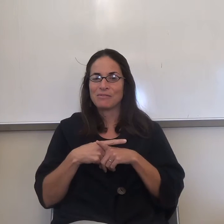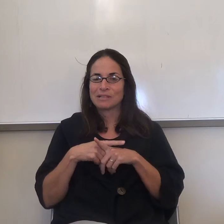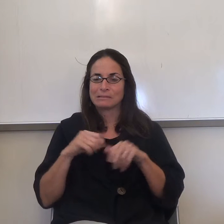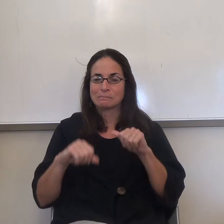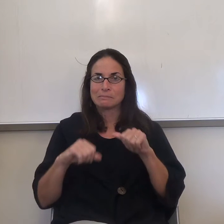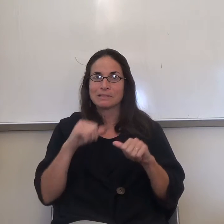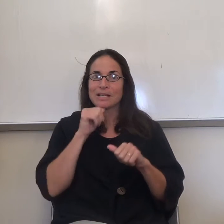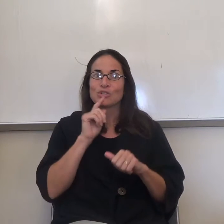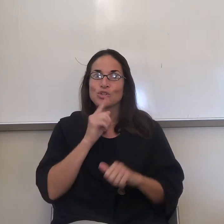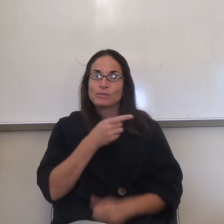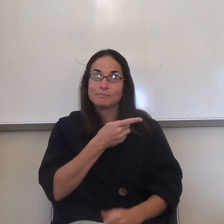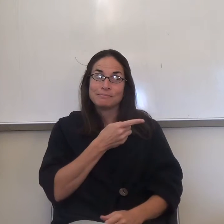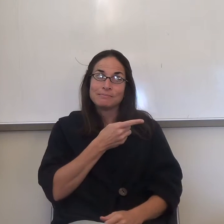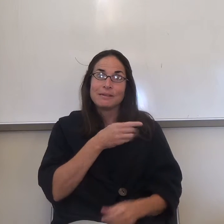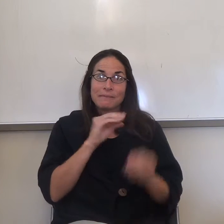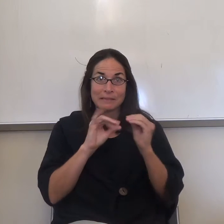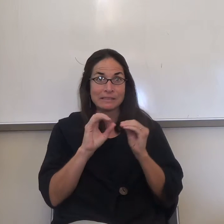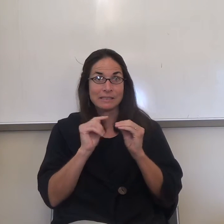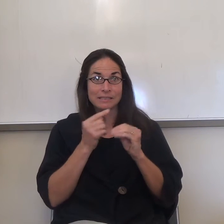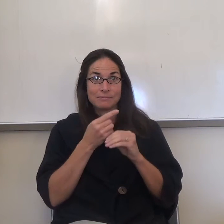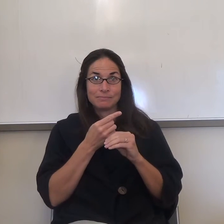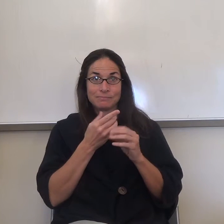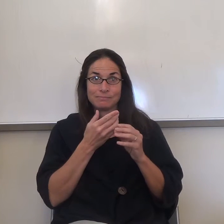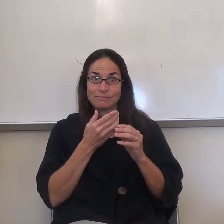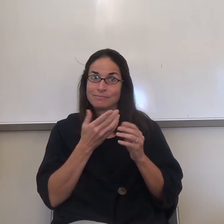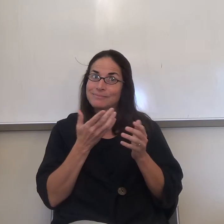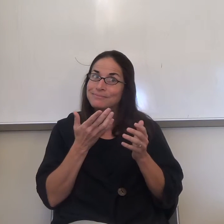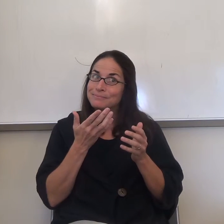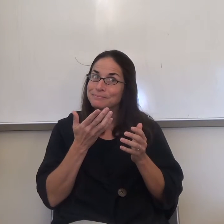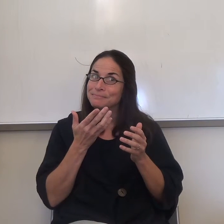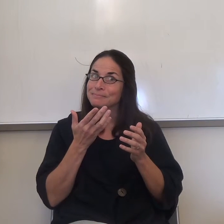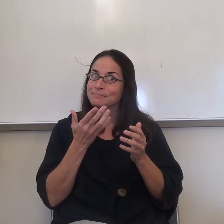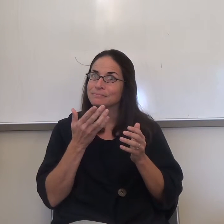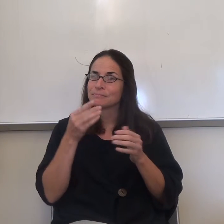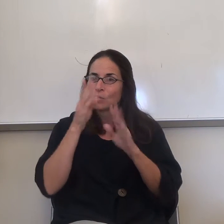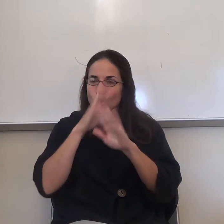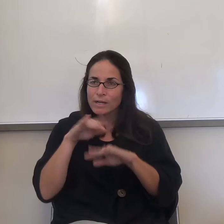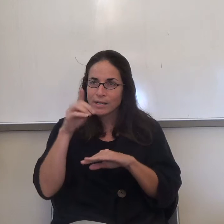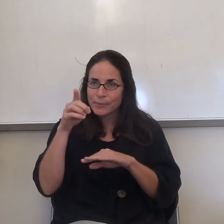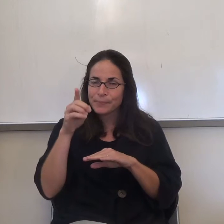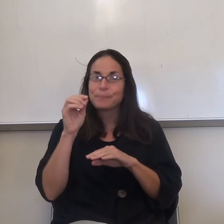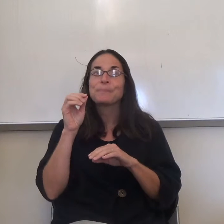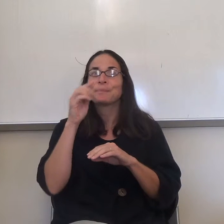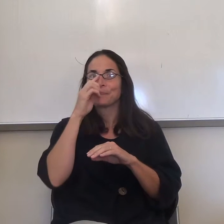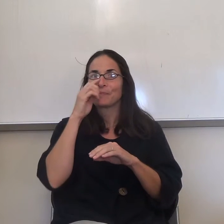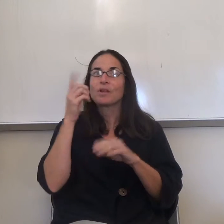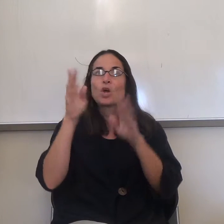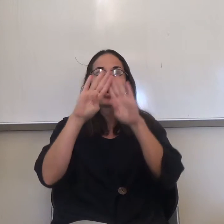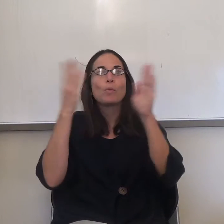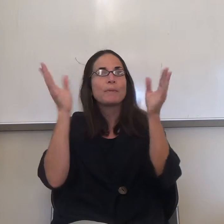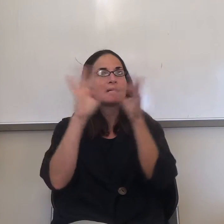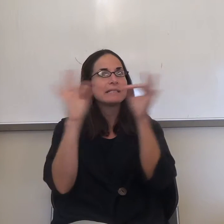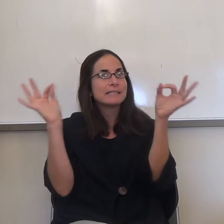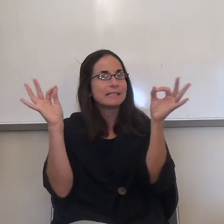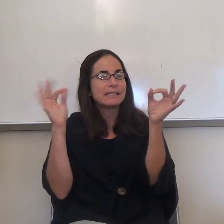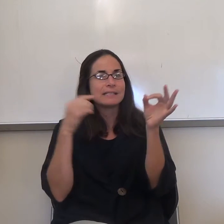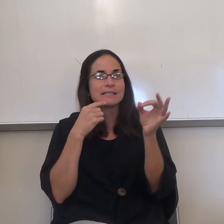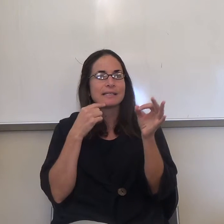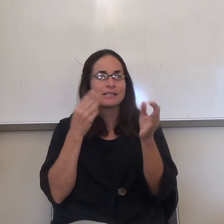gotta do something. yeah, because Okay. it said in one part, in the beginning, in the opening sentence, it said that that it's a